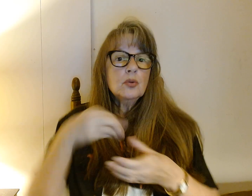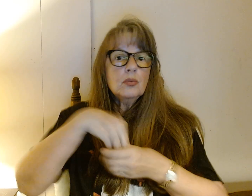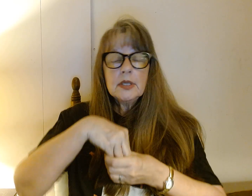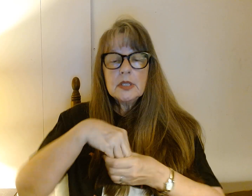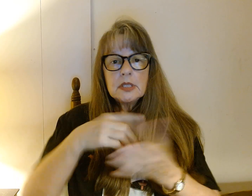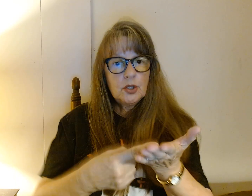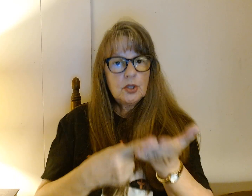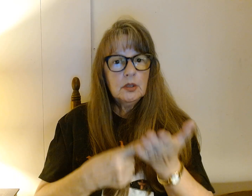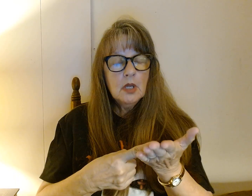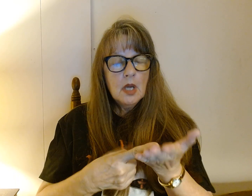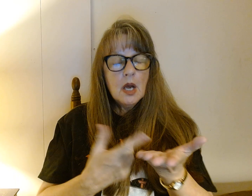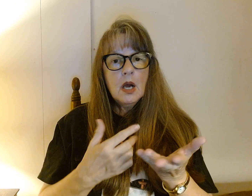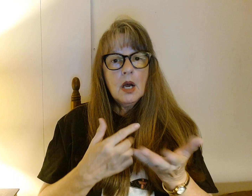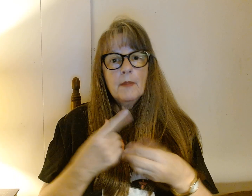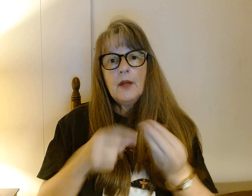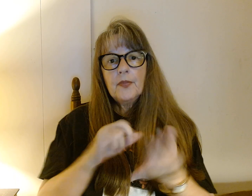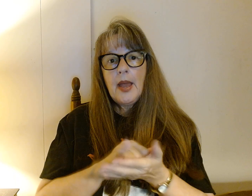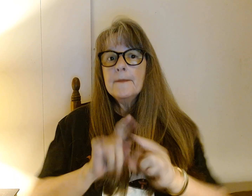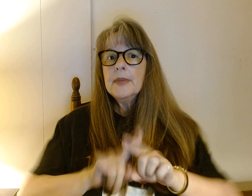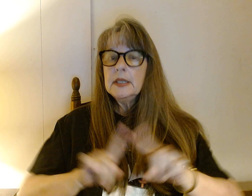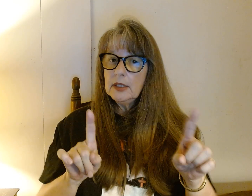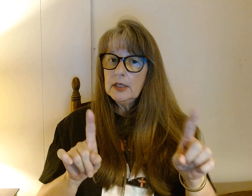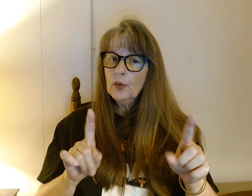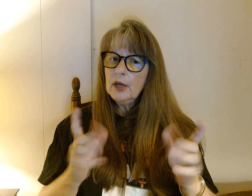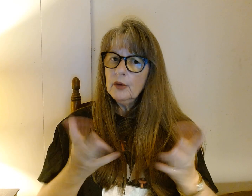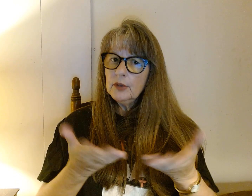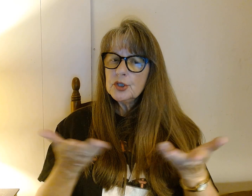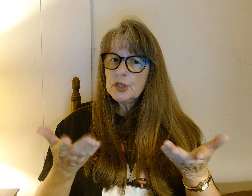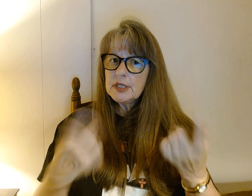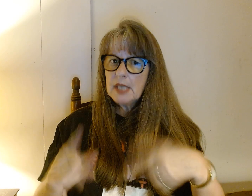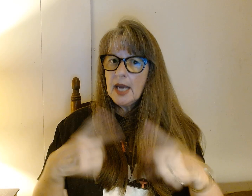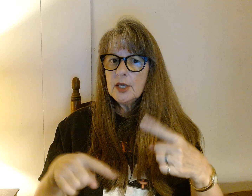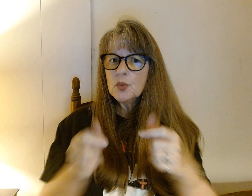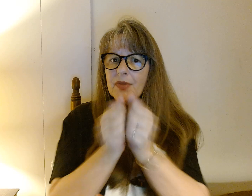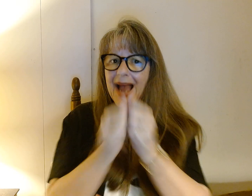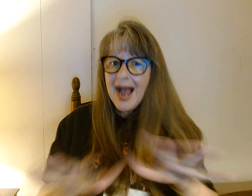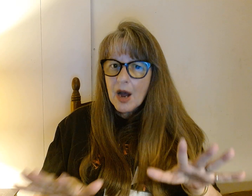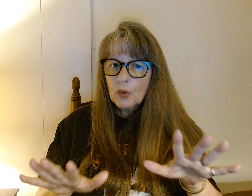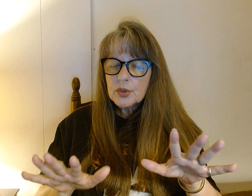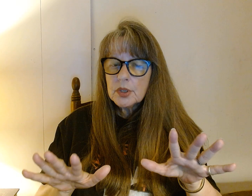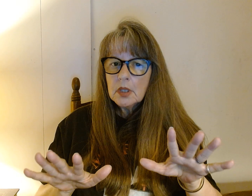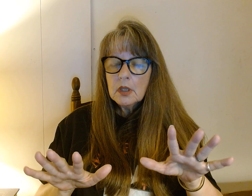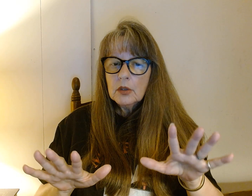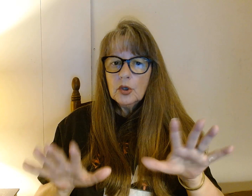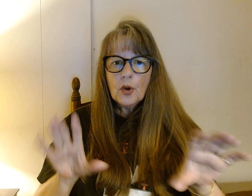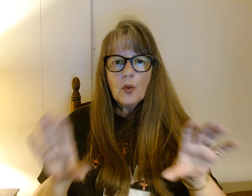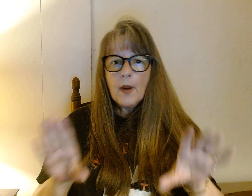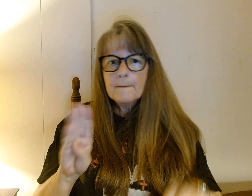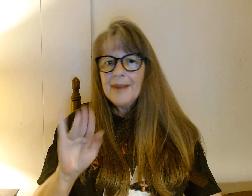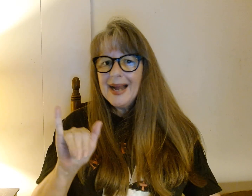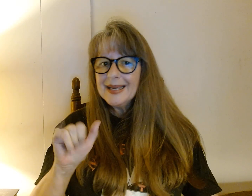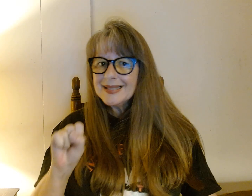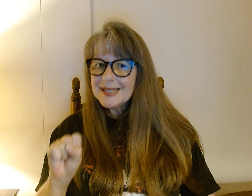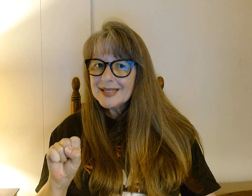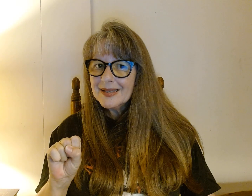a discussion about that, but, you know, here is just the signs without, you know, bias, you